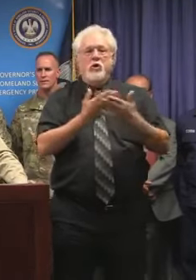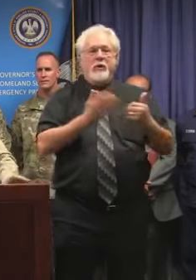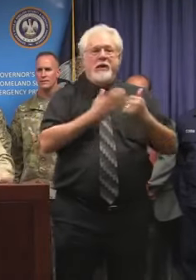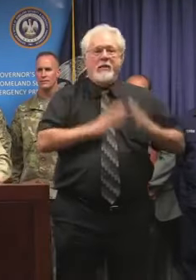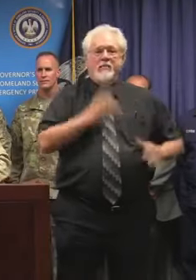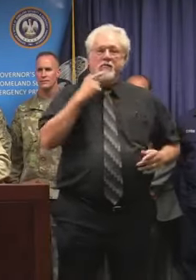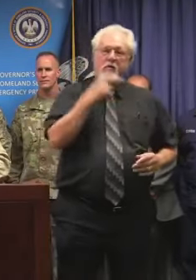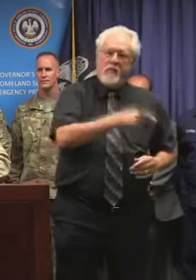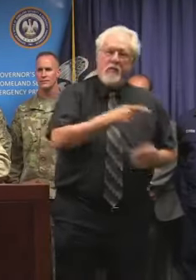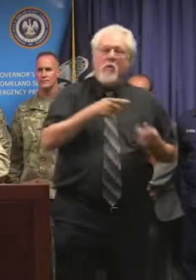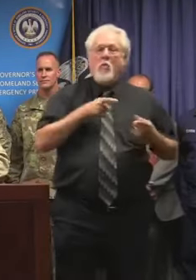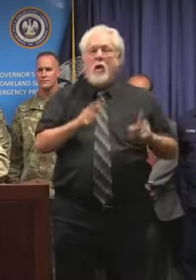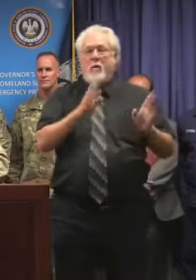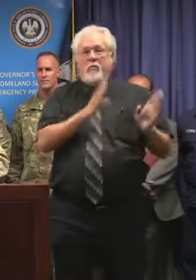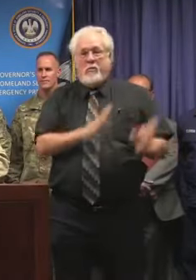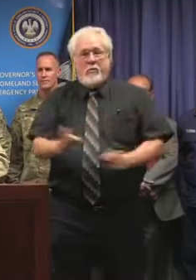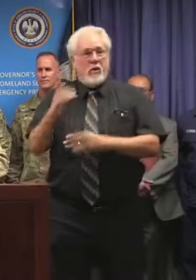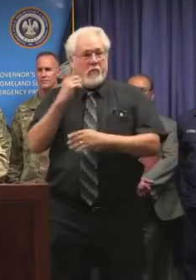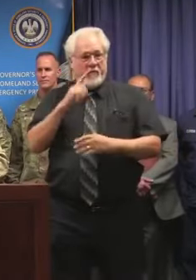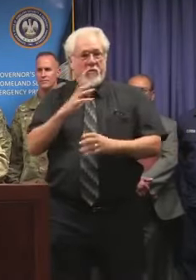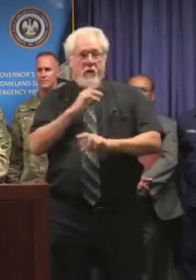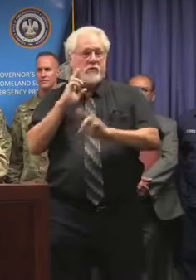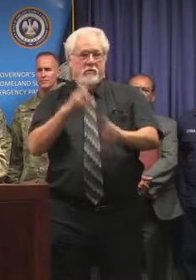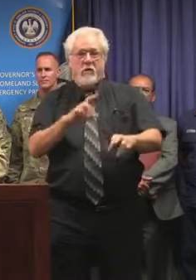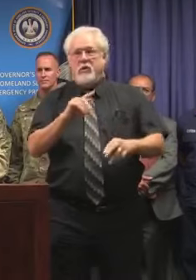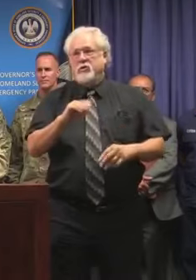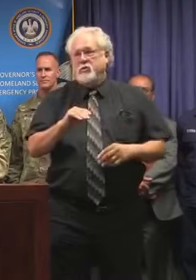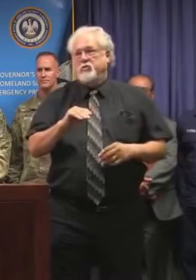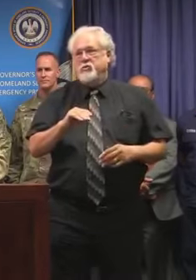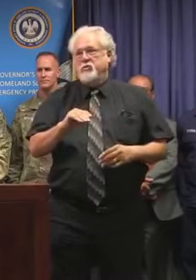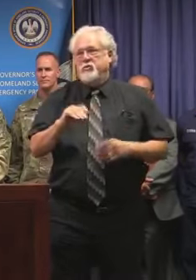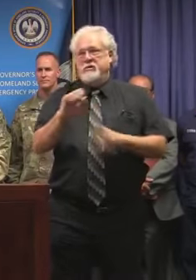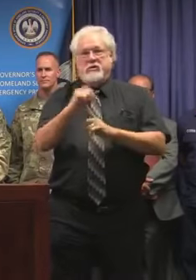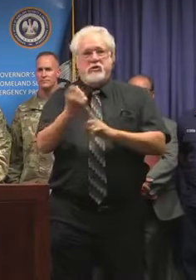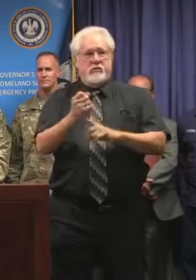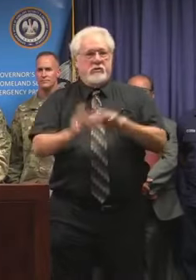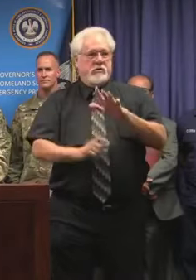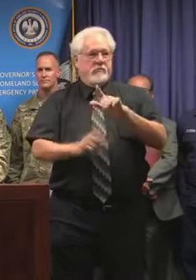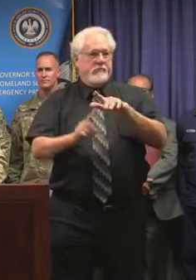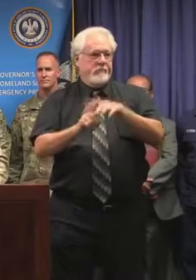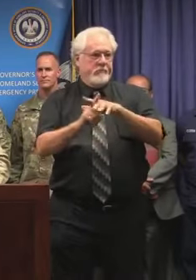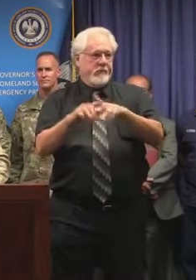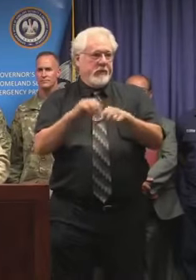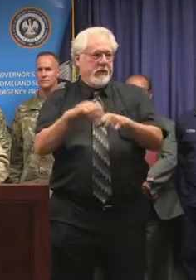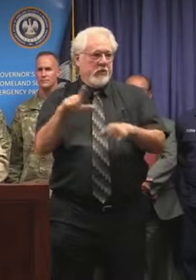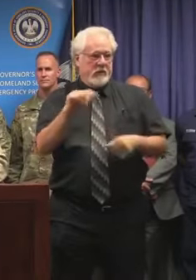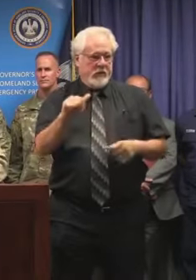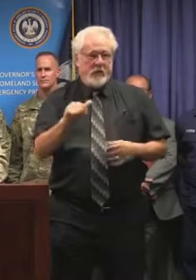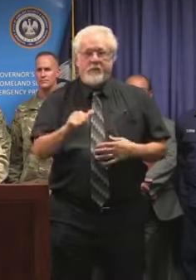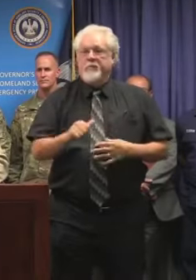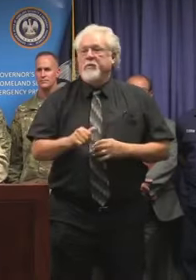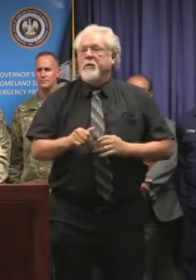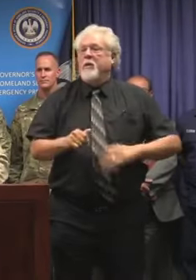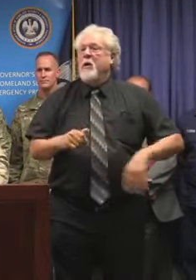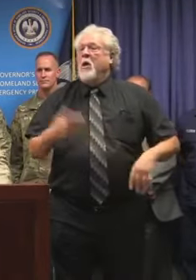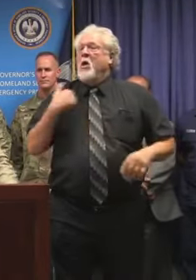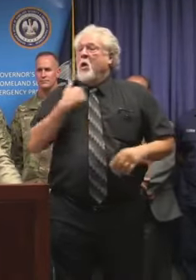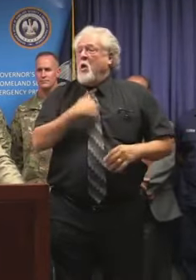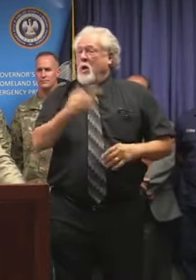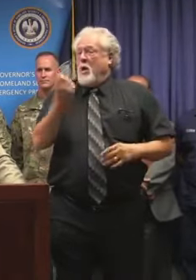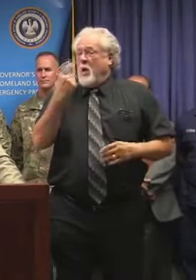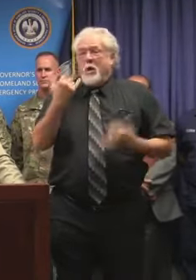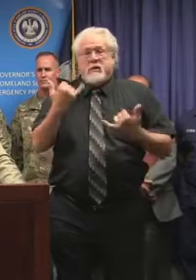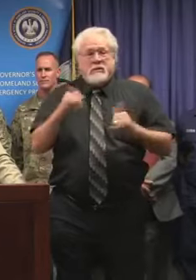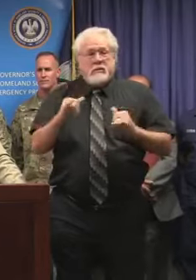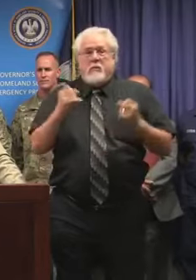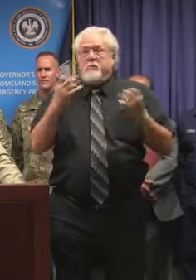while we continue to prepare for and respond to the situation as it develops in Louisiana. We understand that there's still a